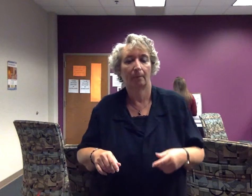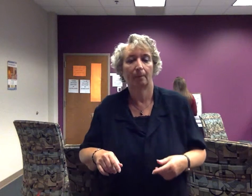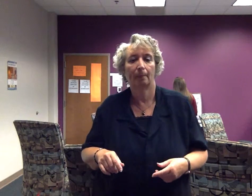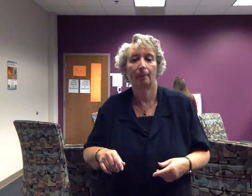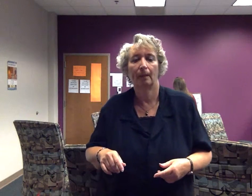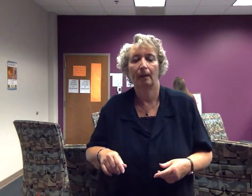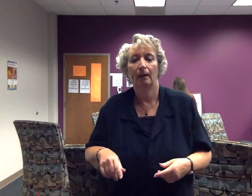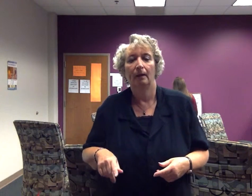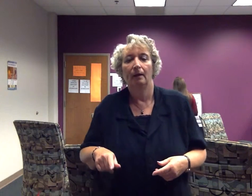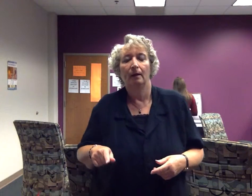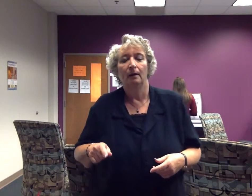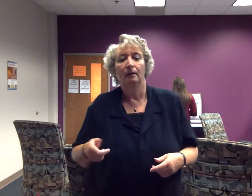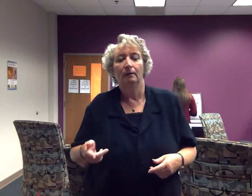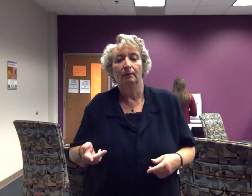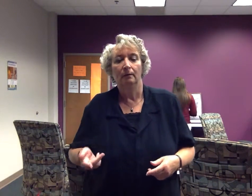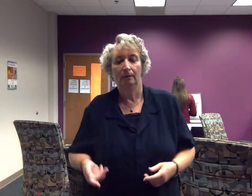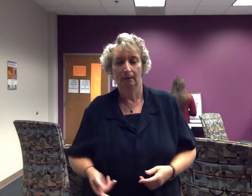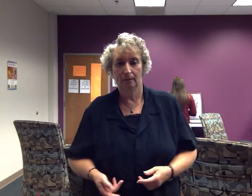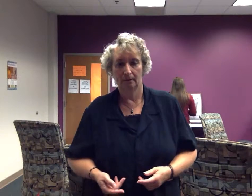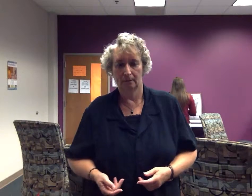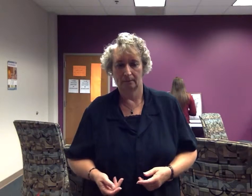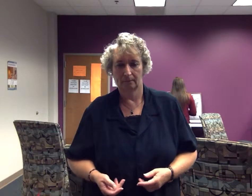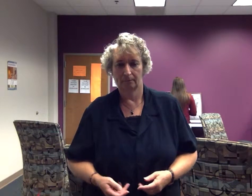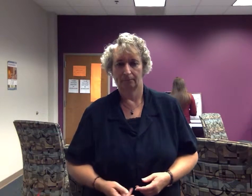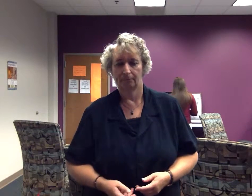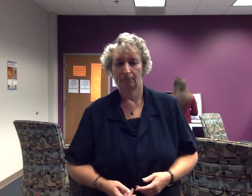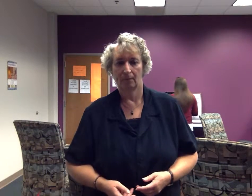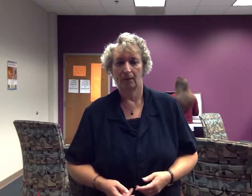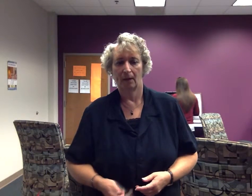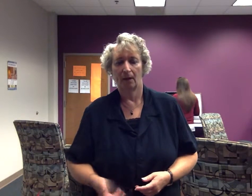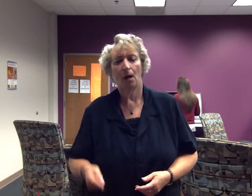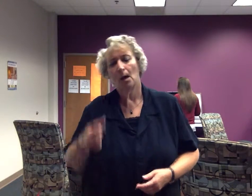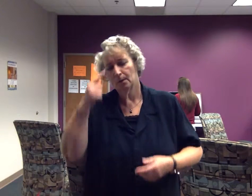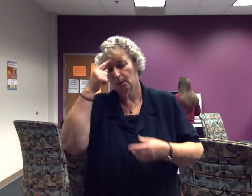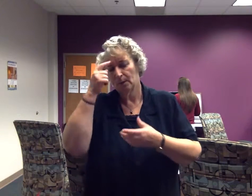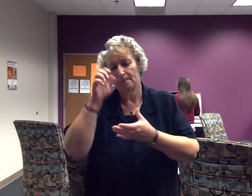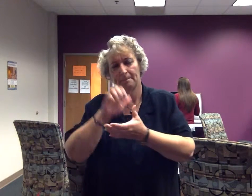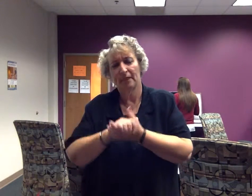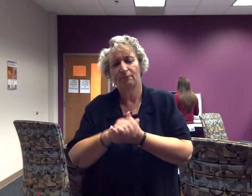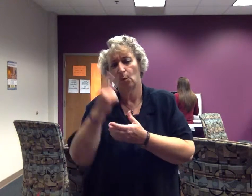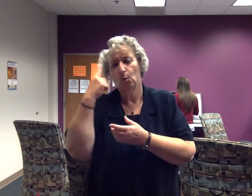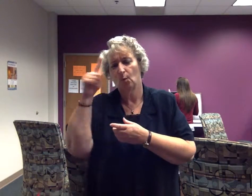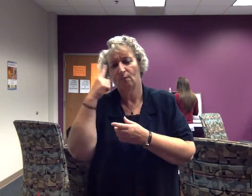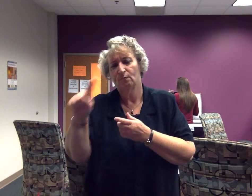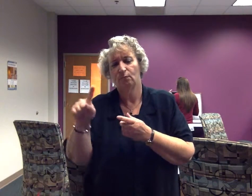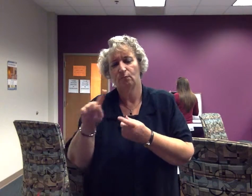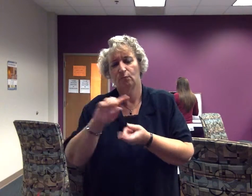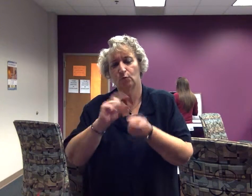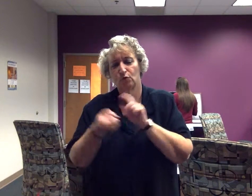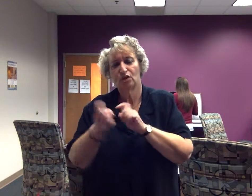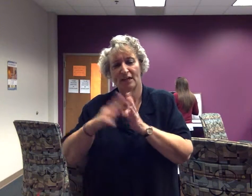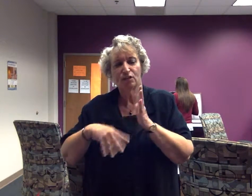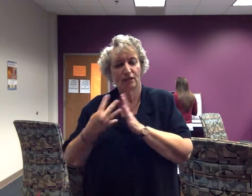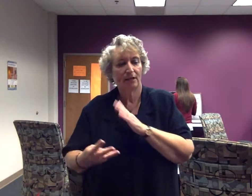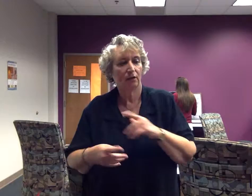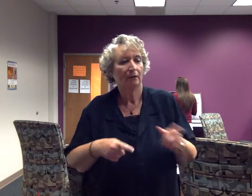Now, what was the belief for causing you to want to get your schedule changed? That I wouldn't like the material that was being taught in class.